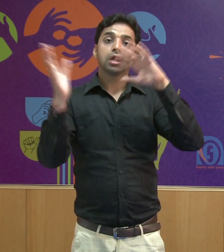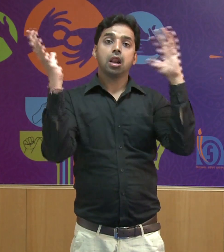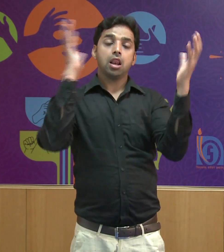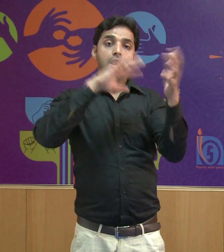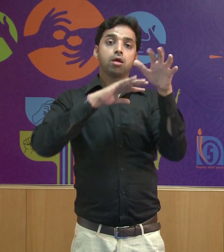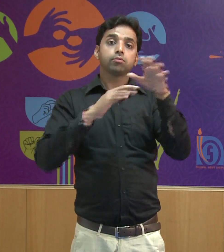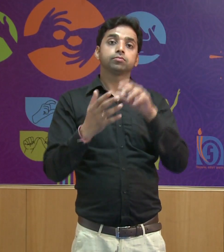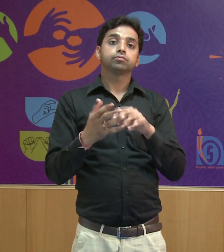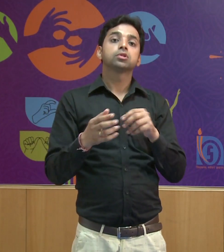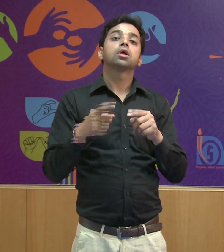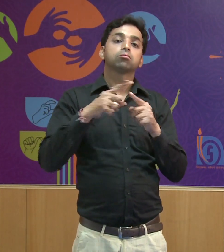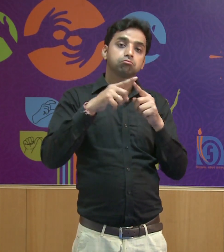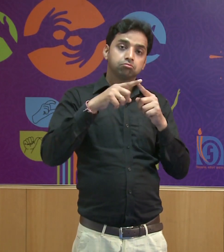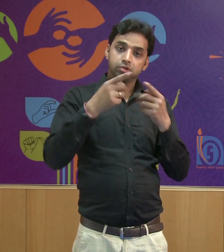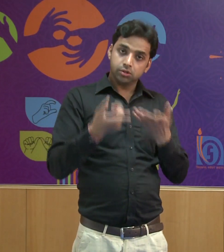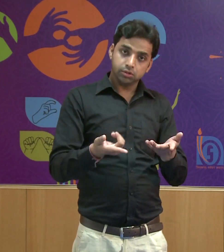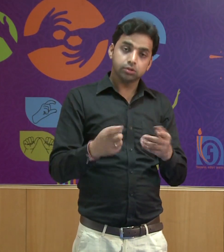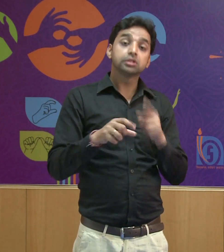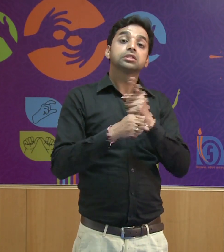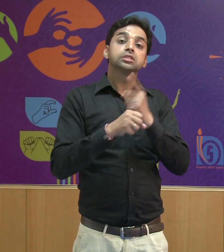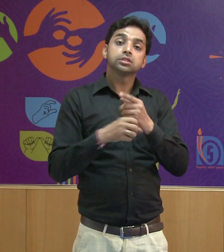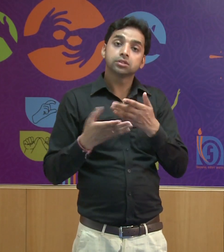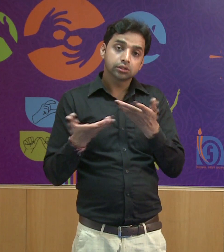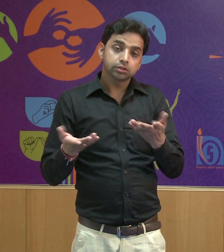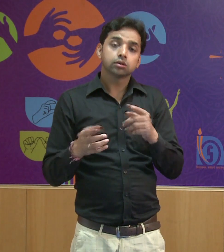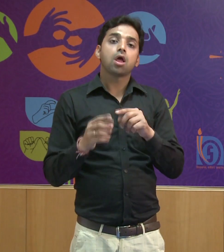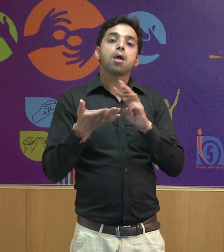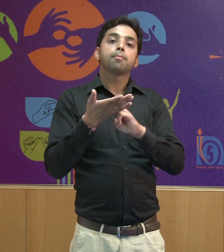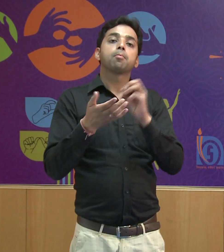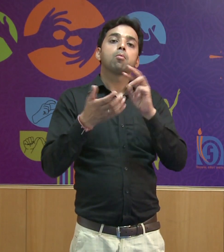like traders, teachers, and monks.